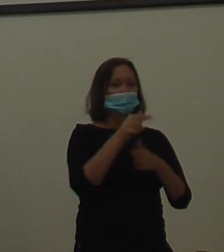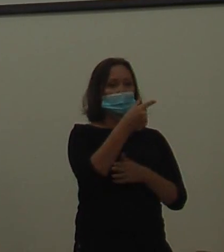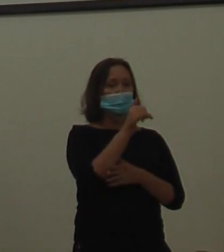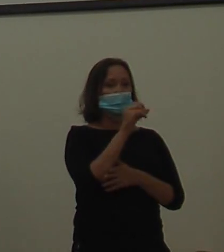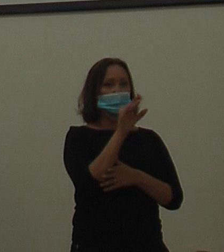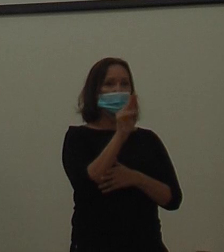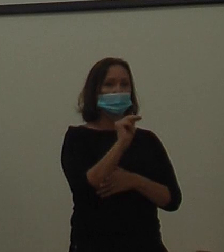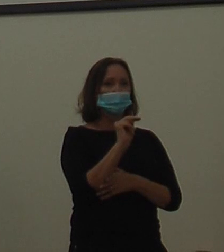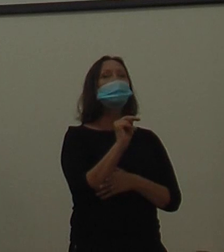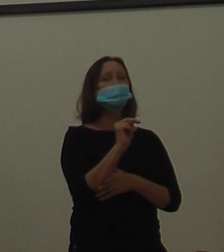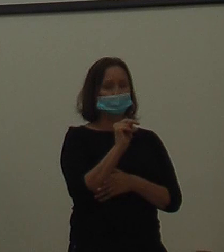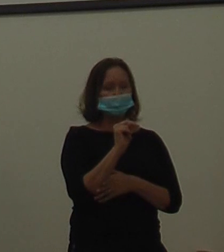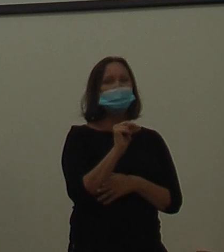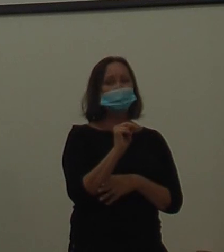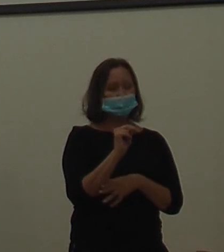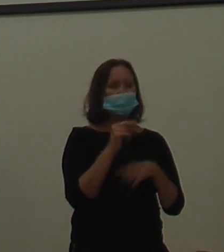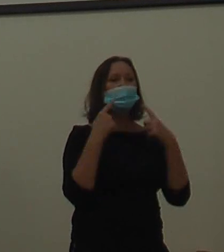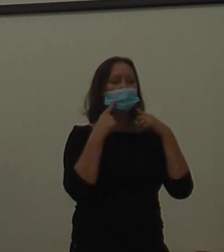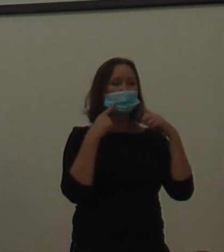week.